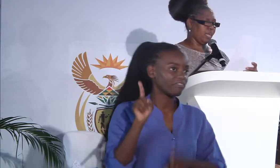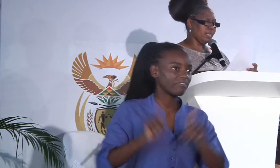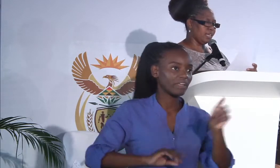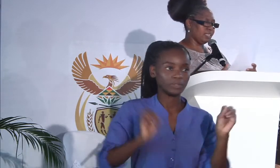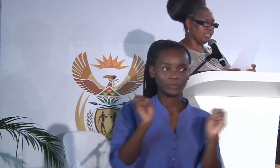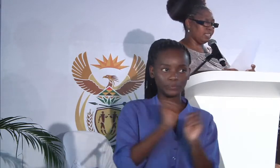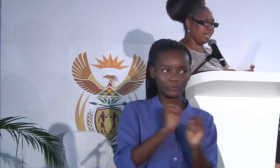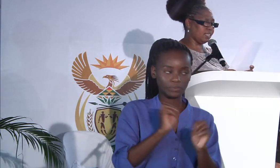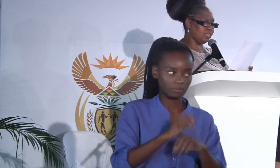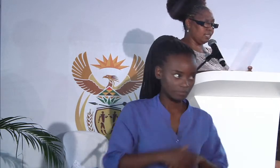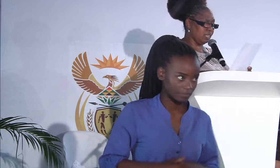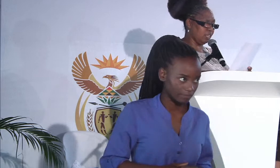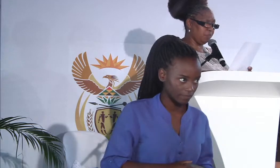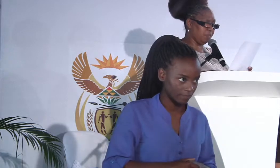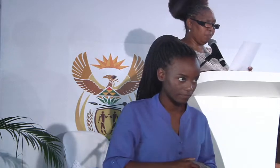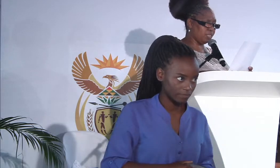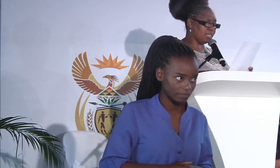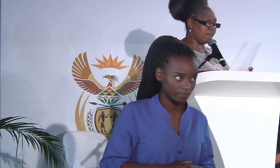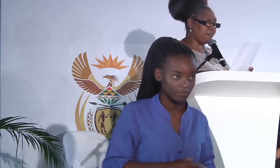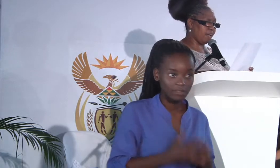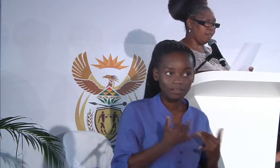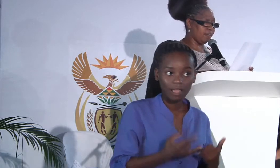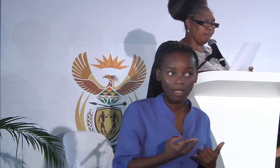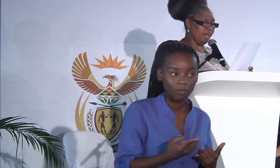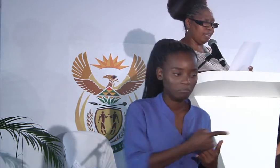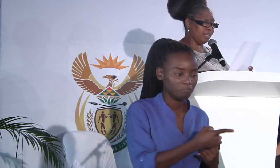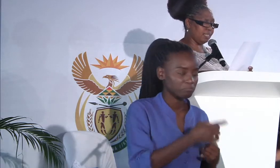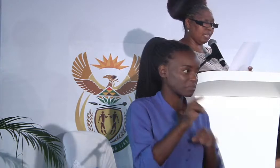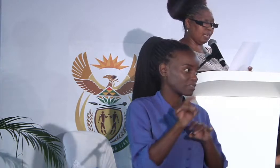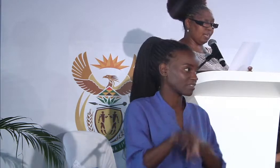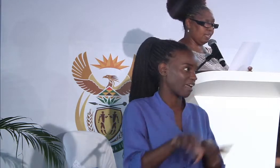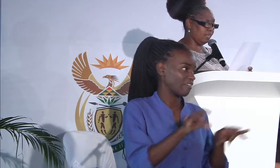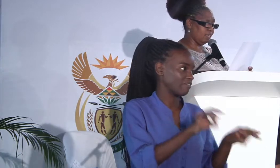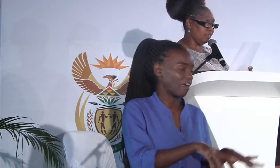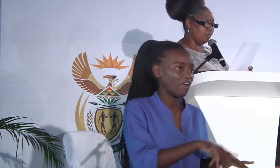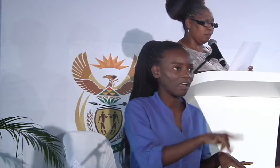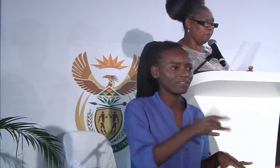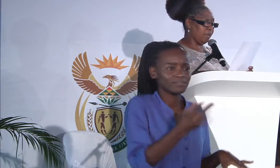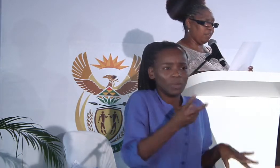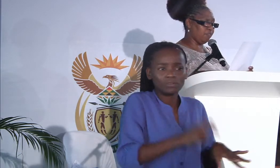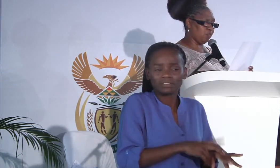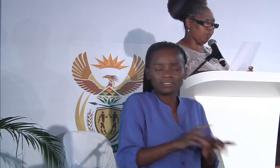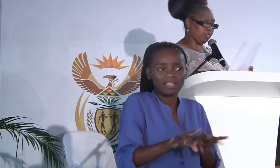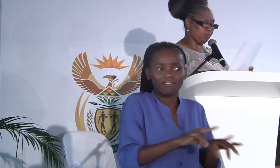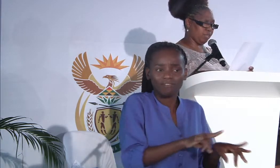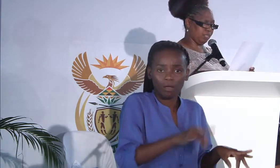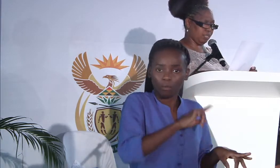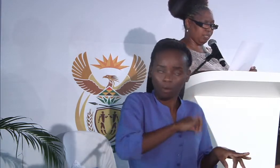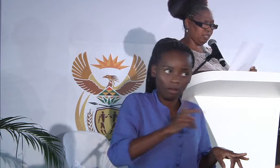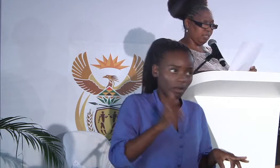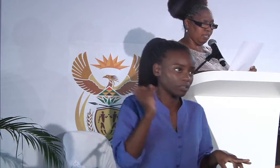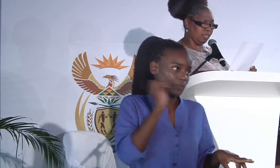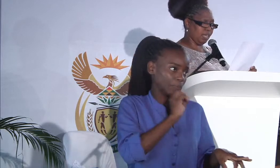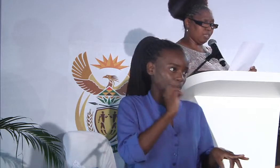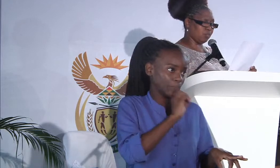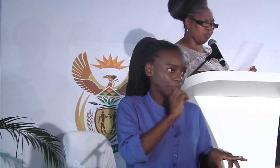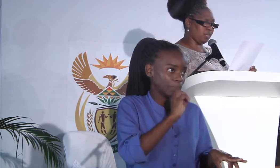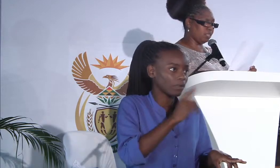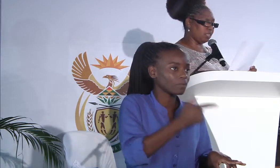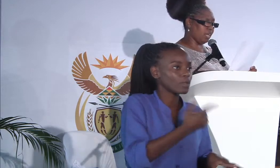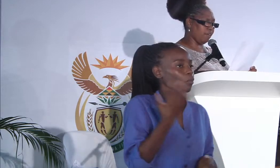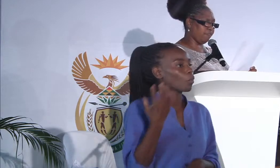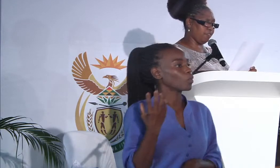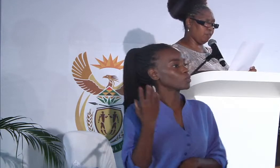And as a result, people suffer unnecessarily painful consequences. Their